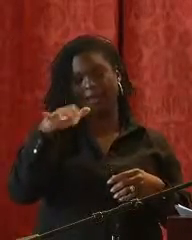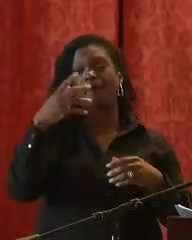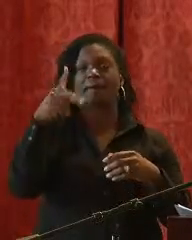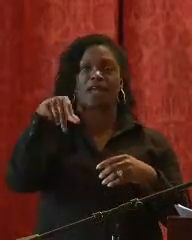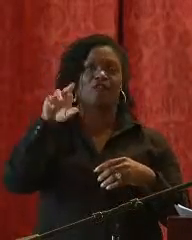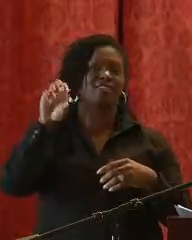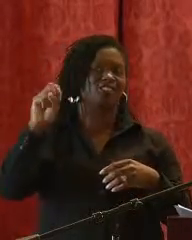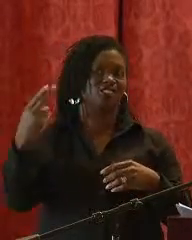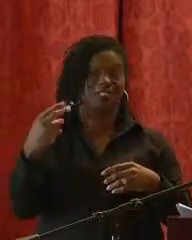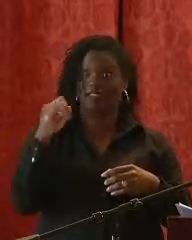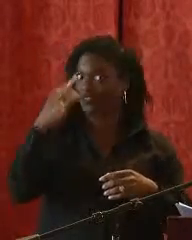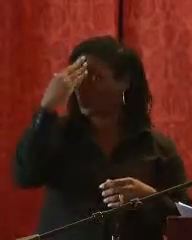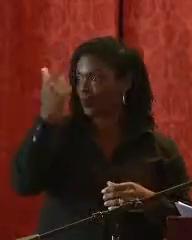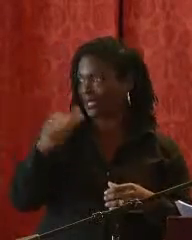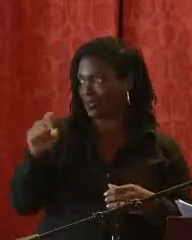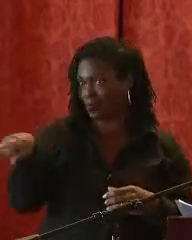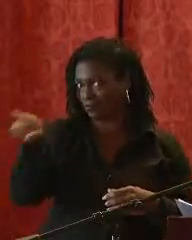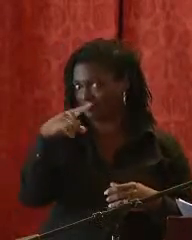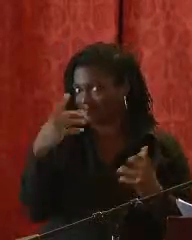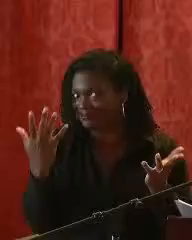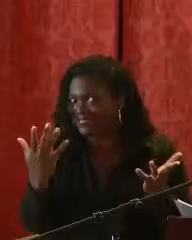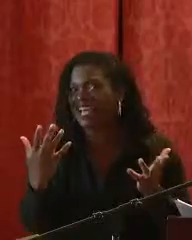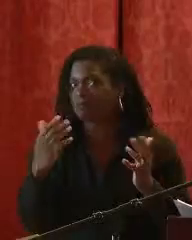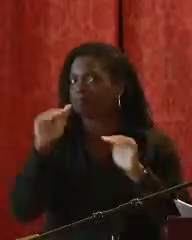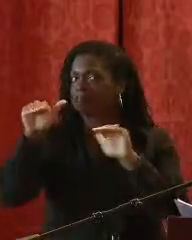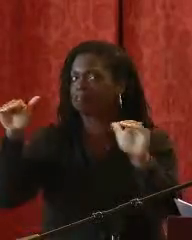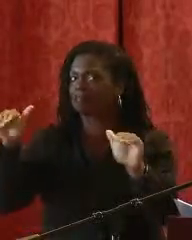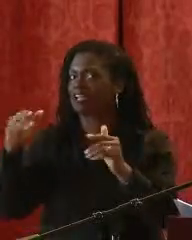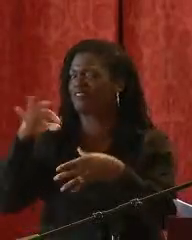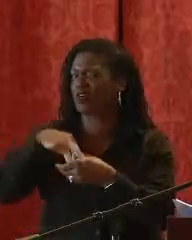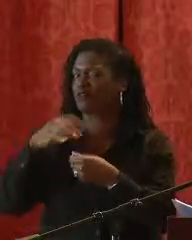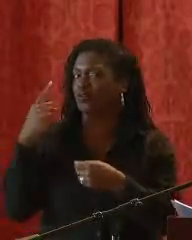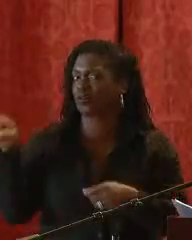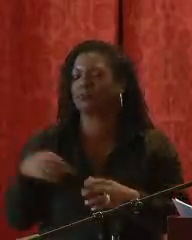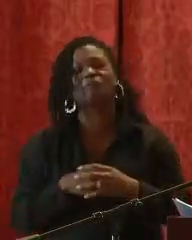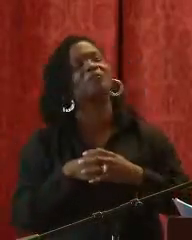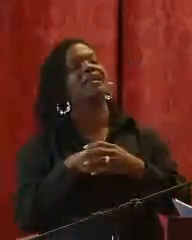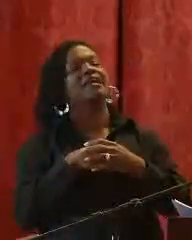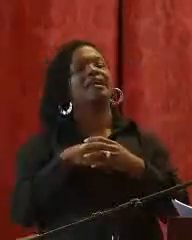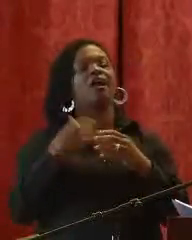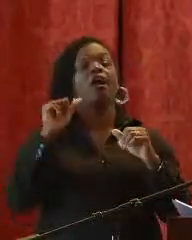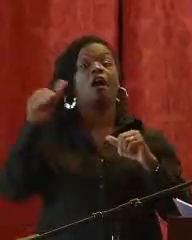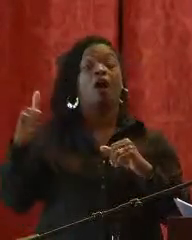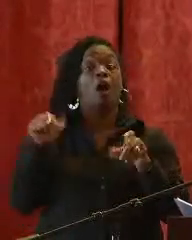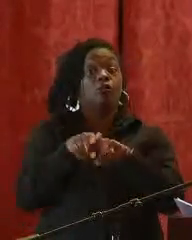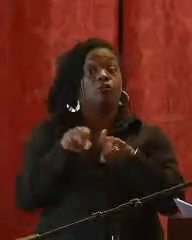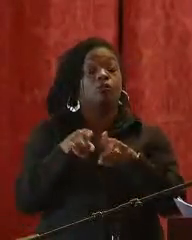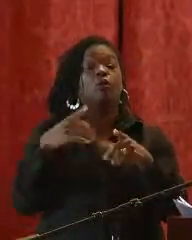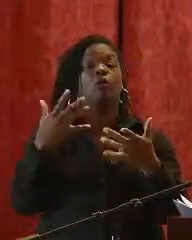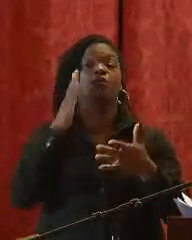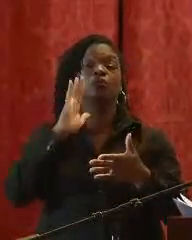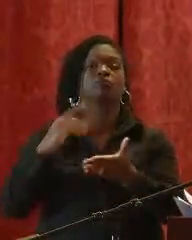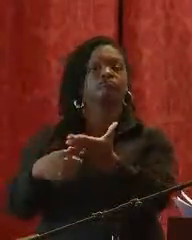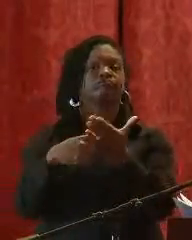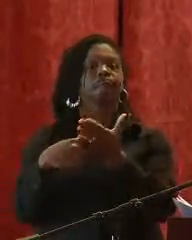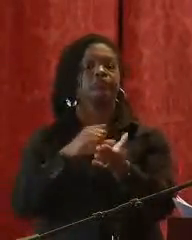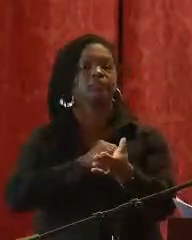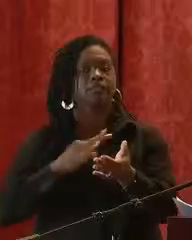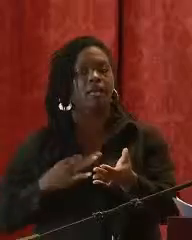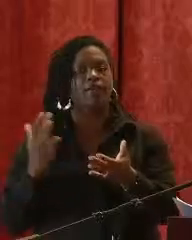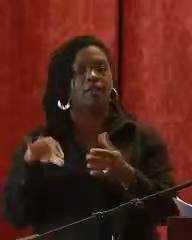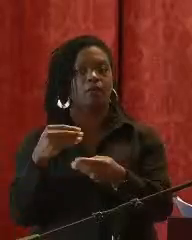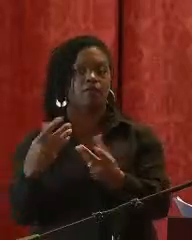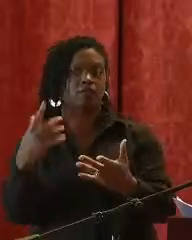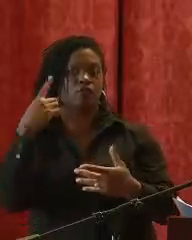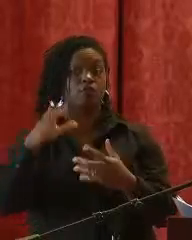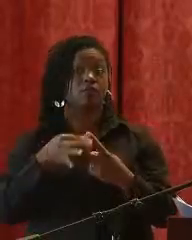Kathleen also meets periodically with Superintendent Brumley and other LDOE staff to discuss ways to improve the provision of special ed